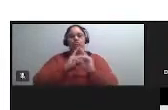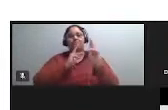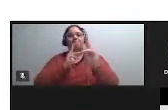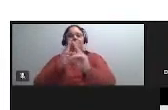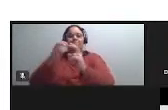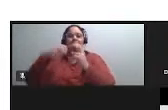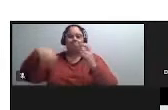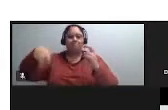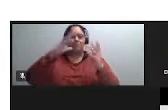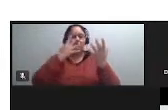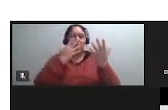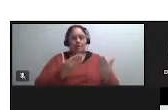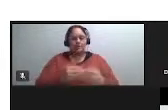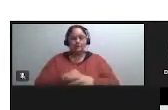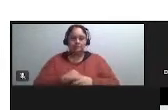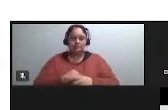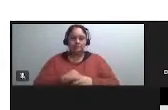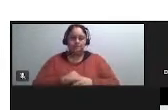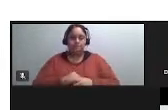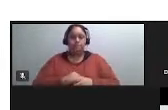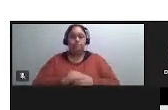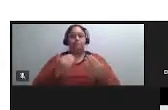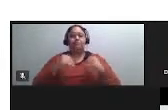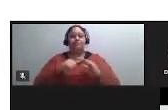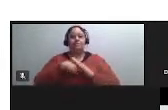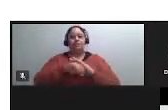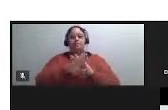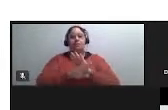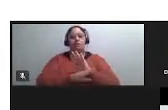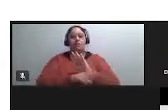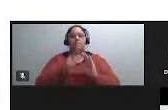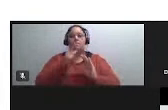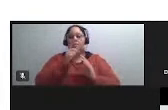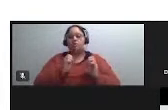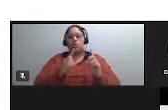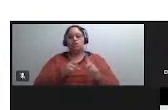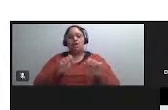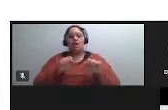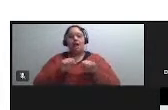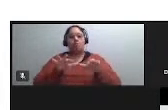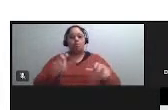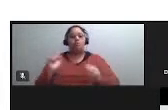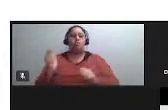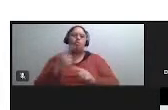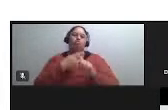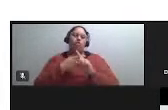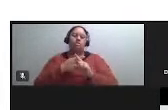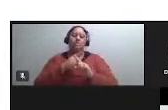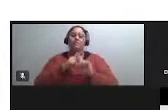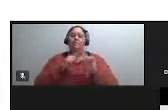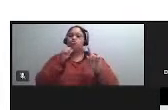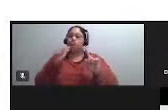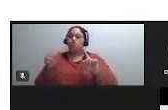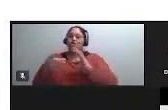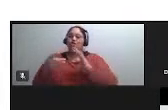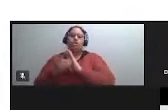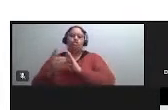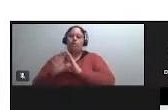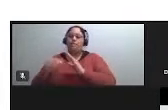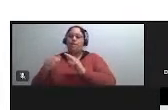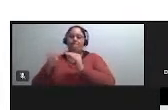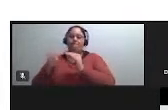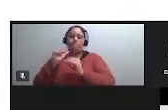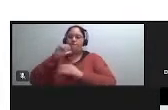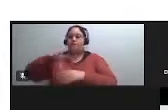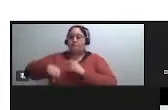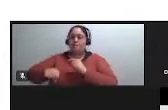tours. Under the sub-program Public Education and Outreach, all targets except the digital platform were met. We exceeded